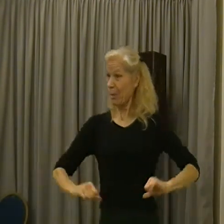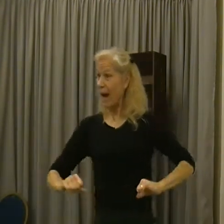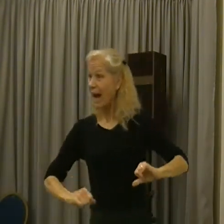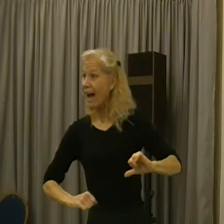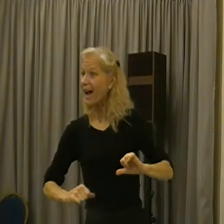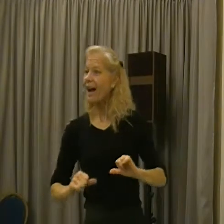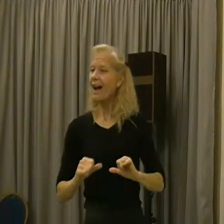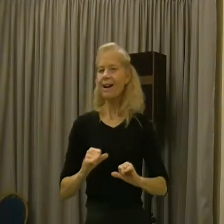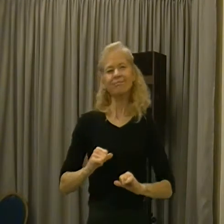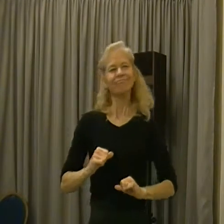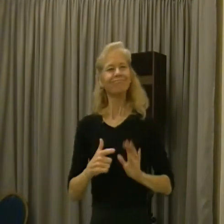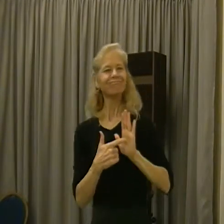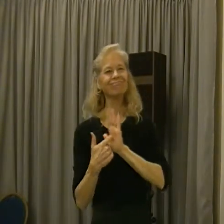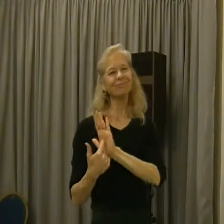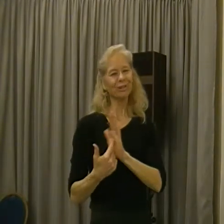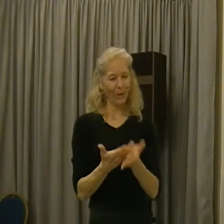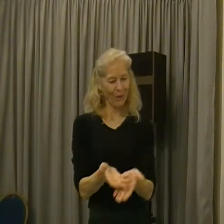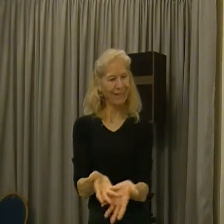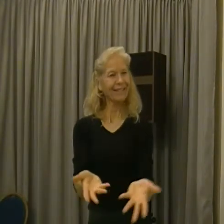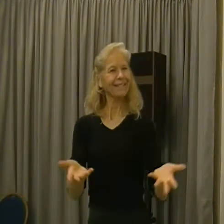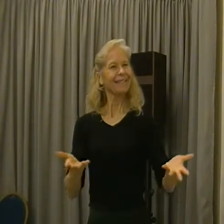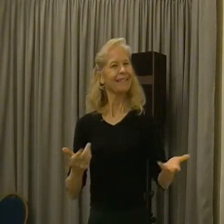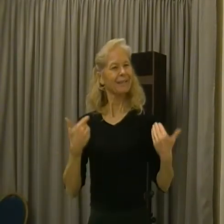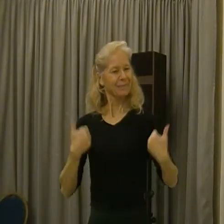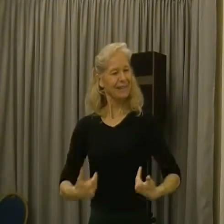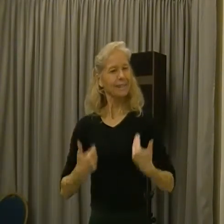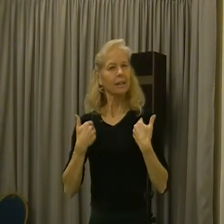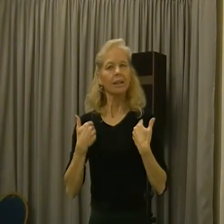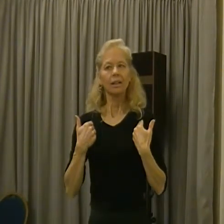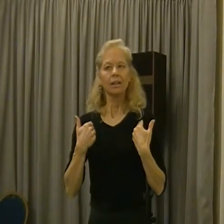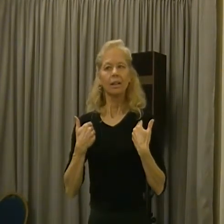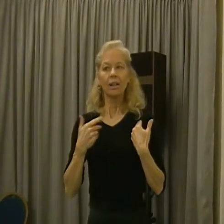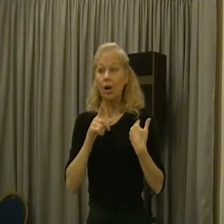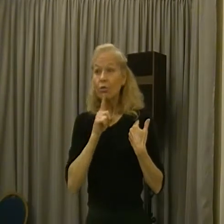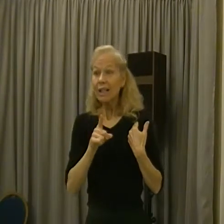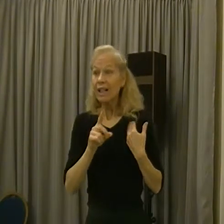One wealthy businessman was very angry at his wife and began spouting off.